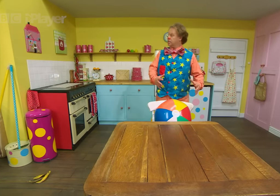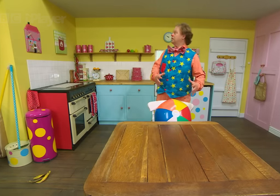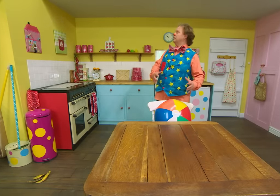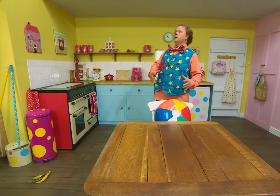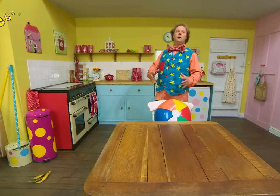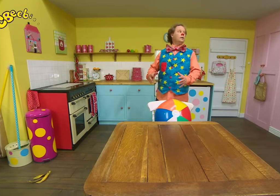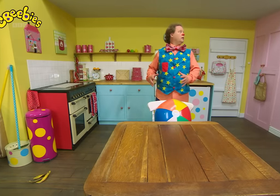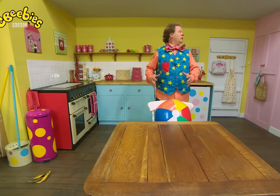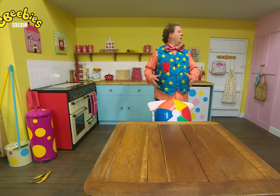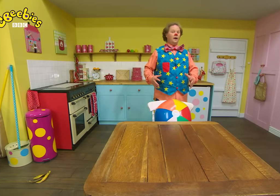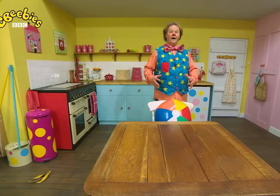Well done, Mr. Tumble.